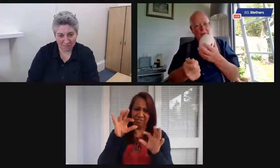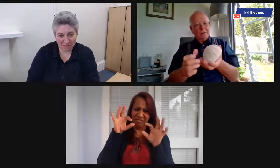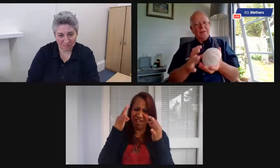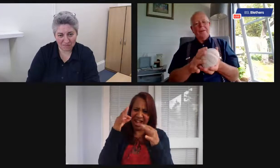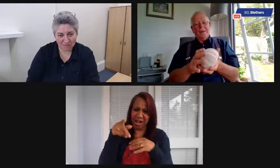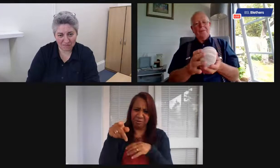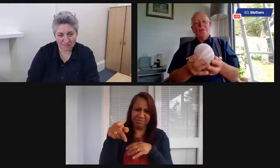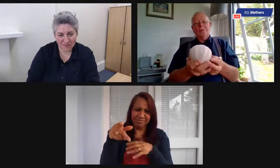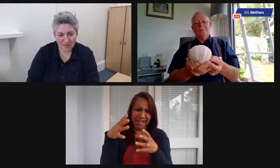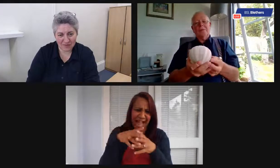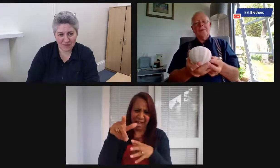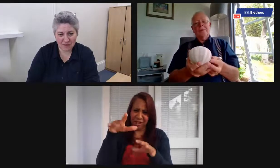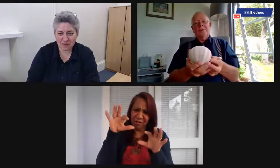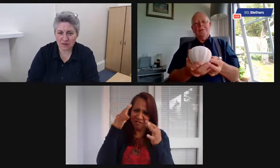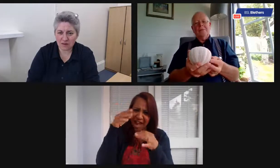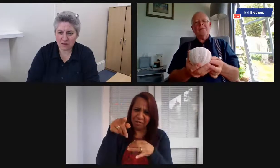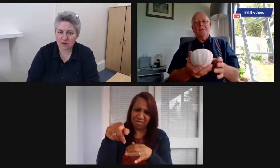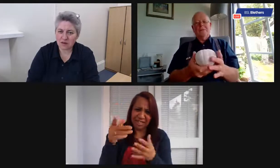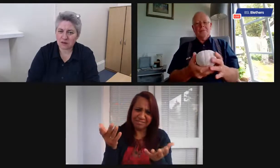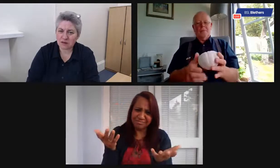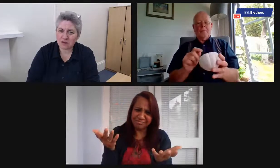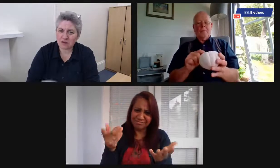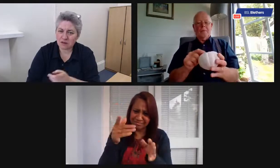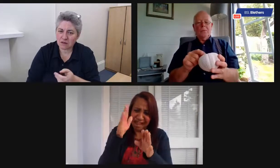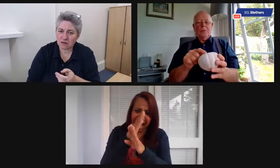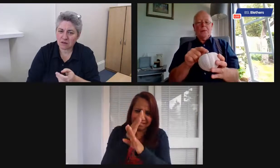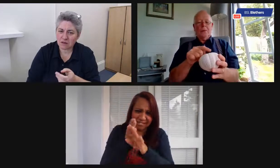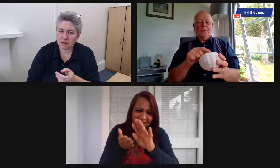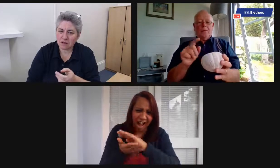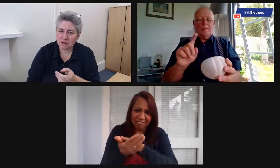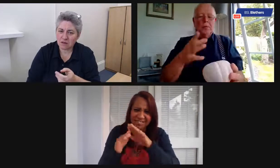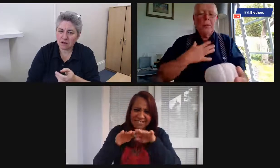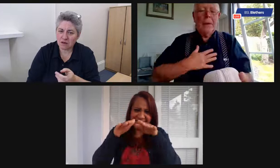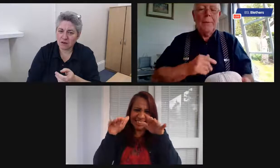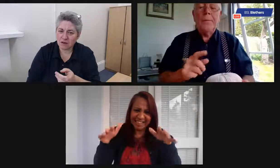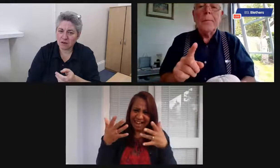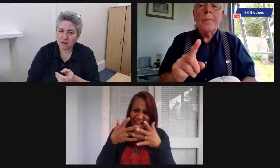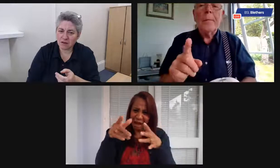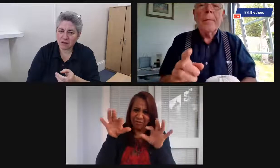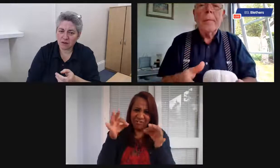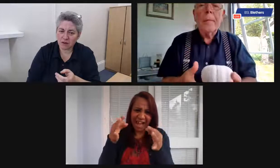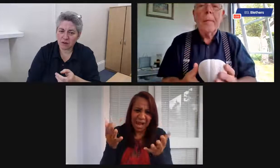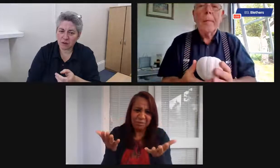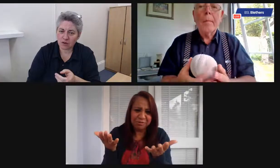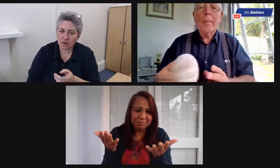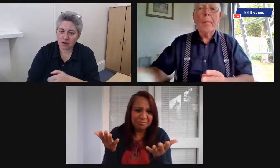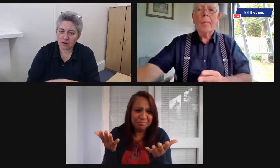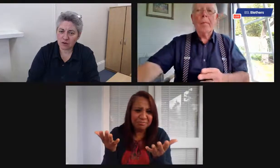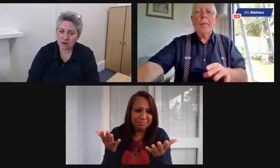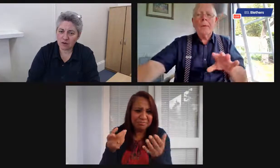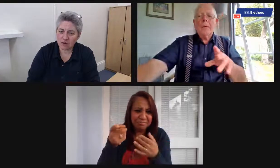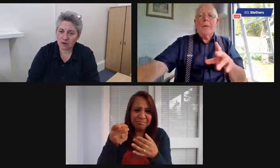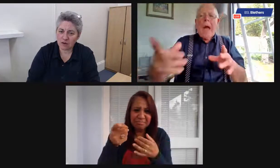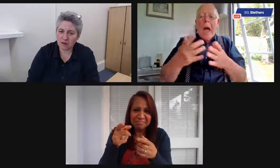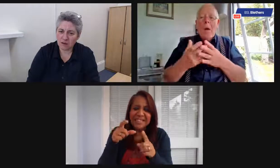up. Yes, yeah. So it evolved into this shape. Yeah. Where did you find it, Dave? Sorry, what? Where did you find that